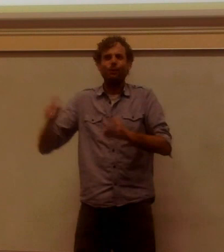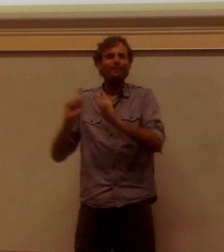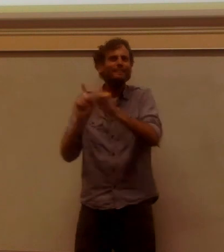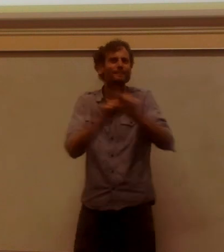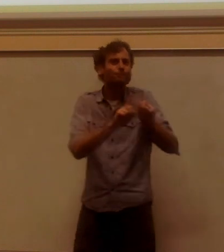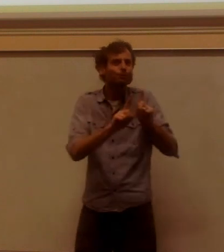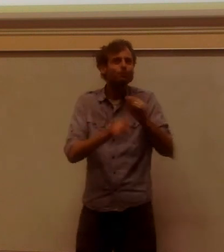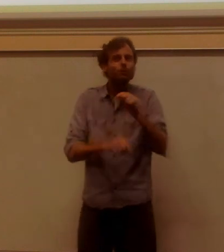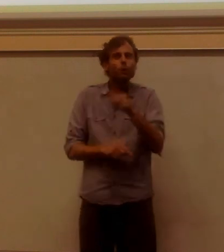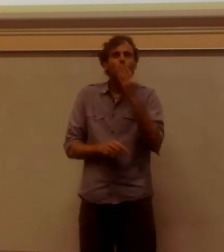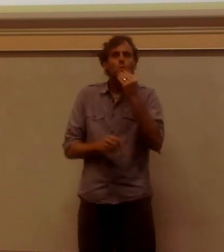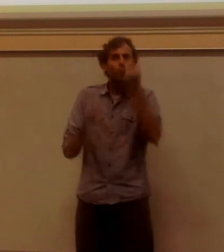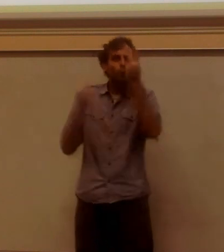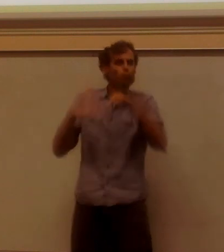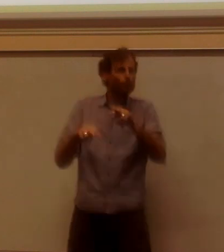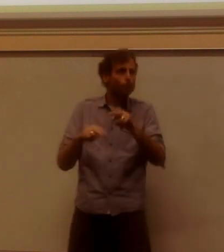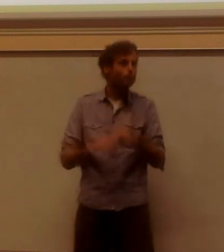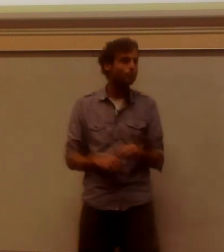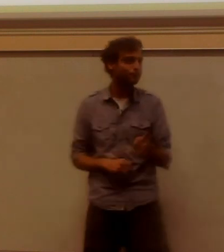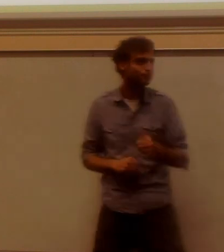occur. And